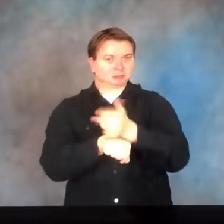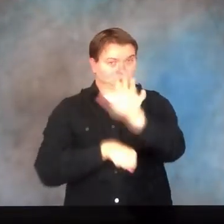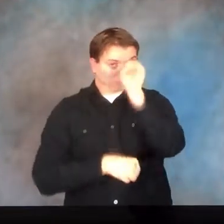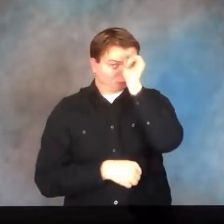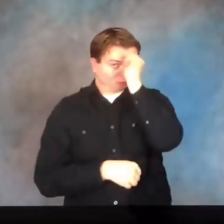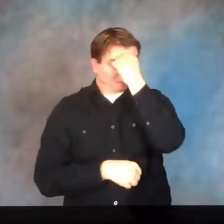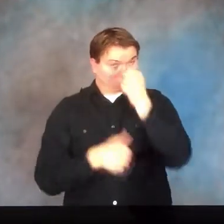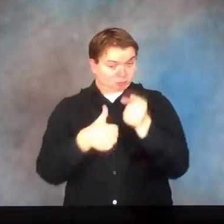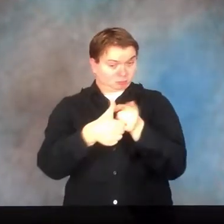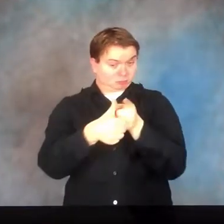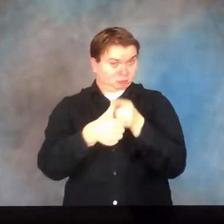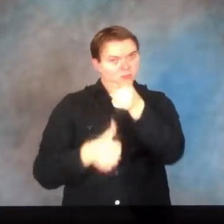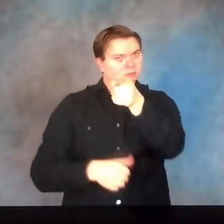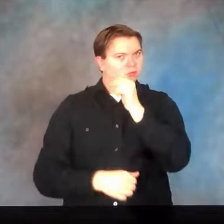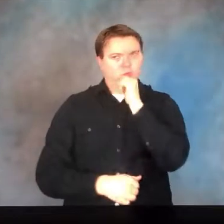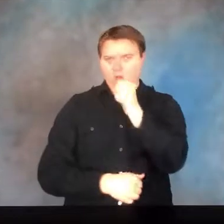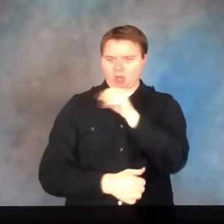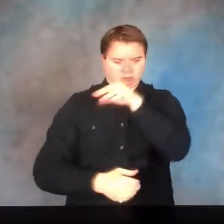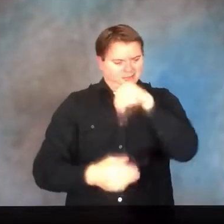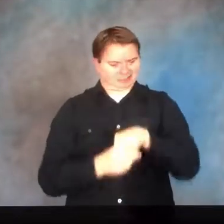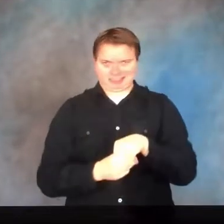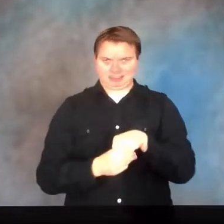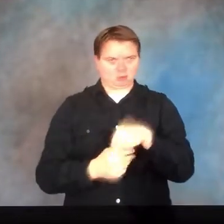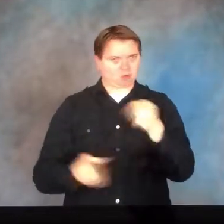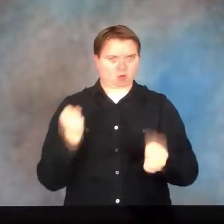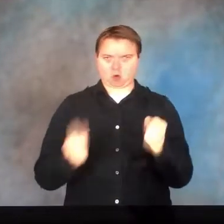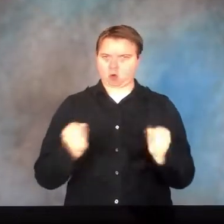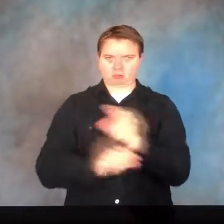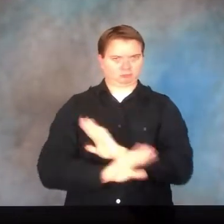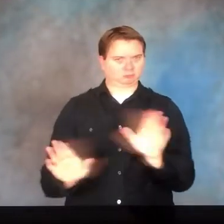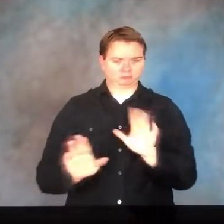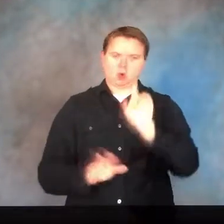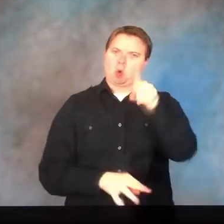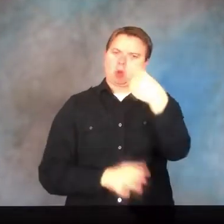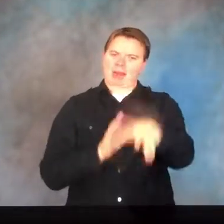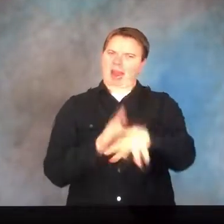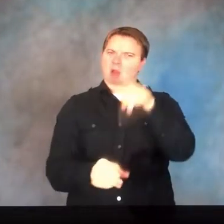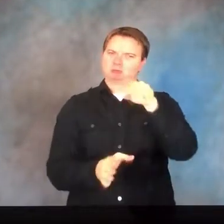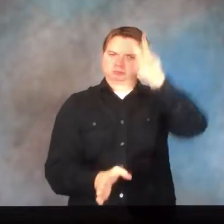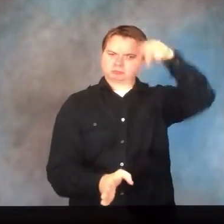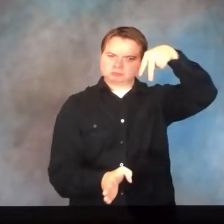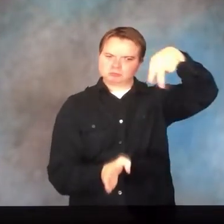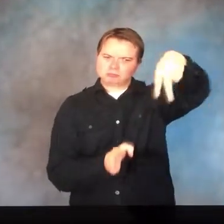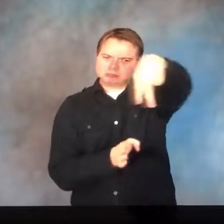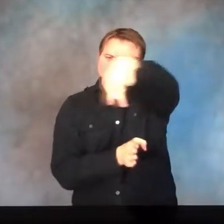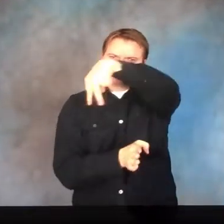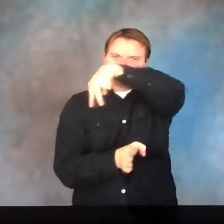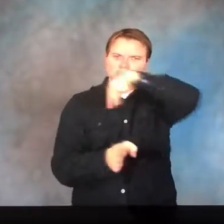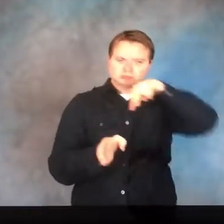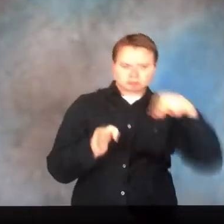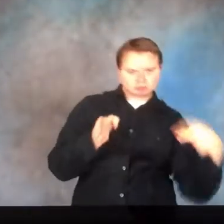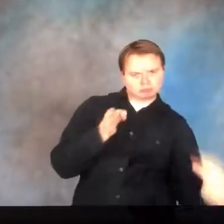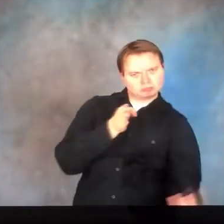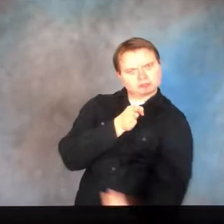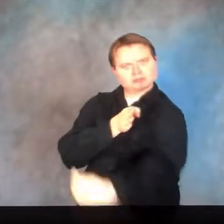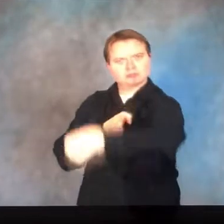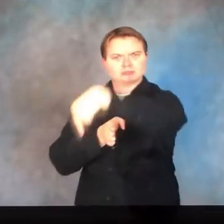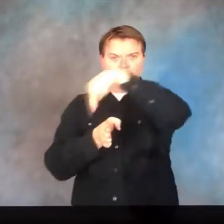So how can you establish that and show it? First of all, remember, you are not inside the car, so do not show yourself driving the